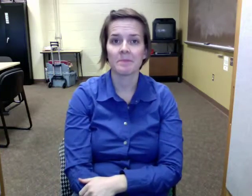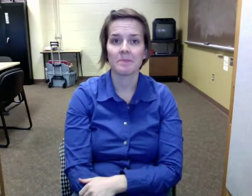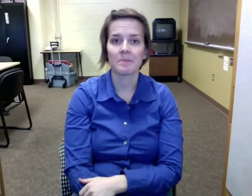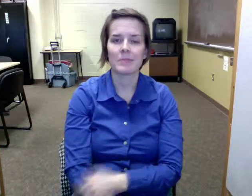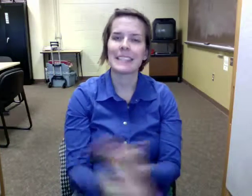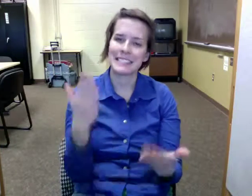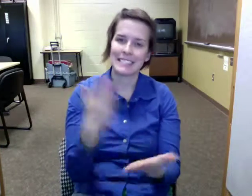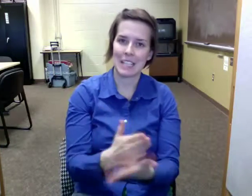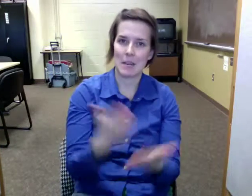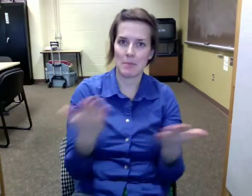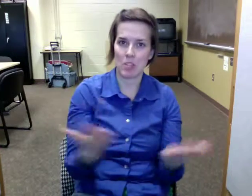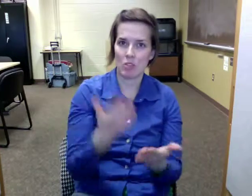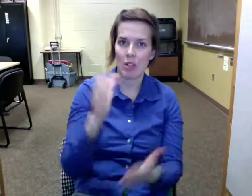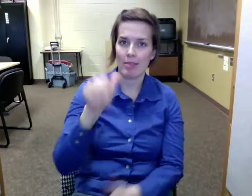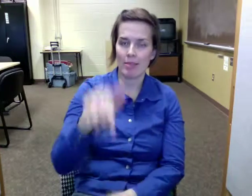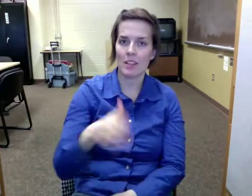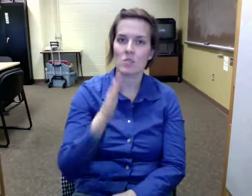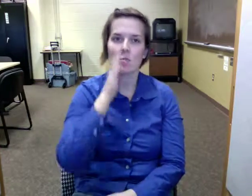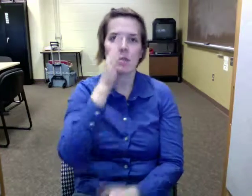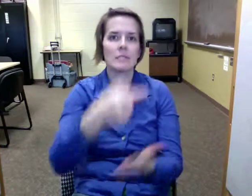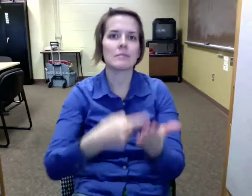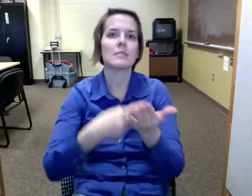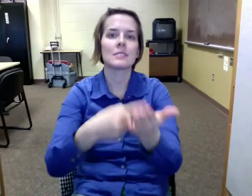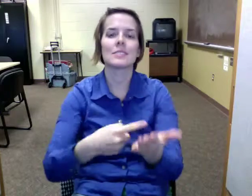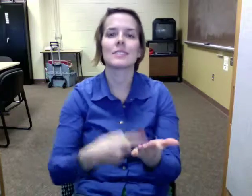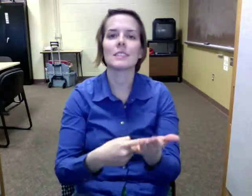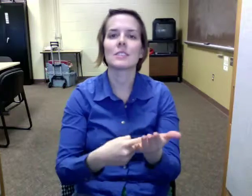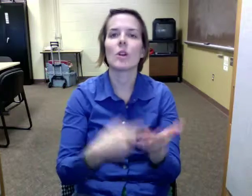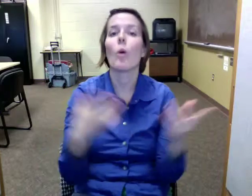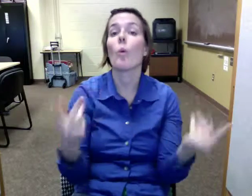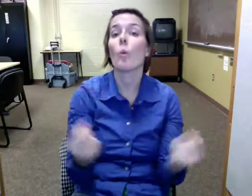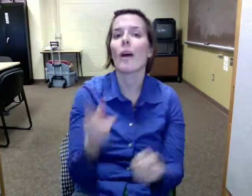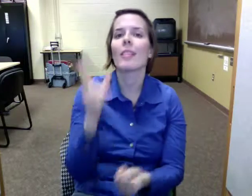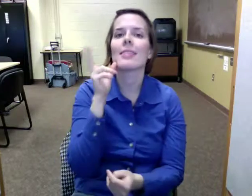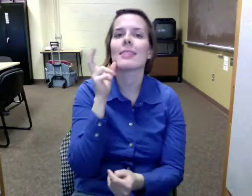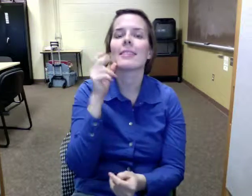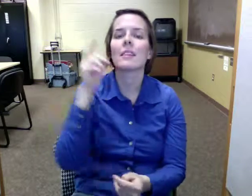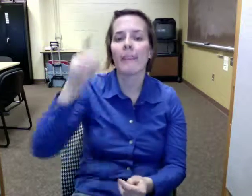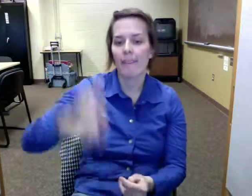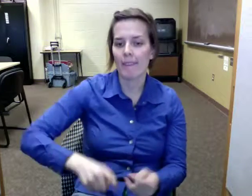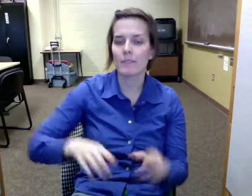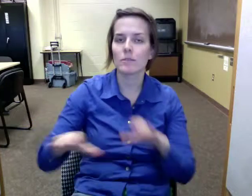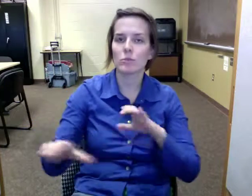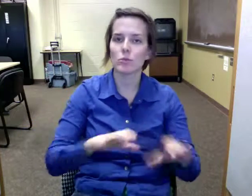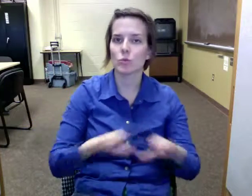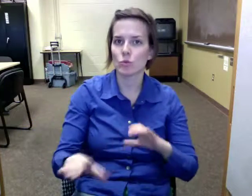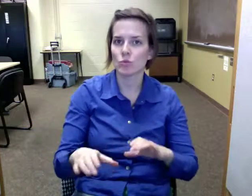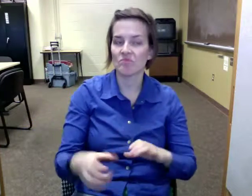here, and later I'll talk about what a listener needs to do in order to comprehend a lecture efficiently.